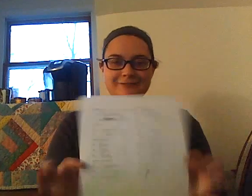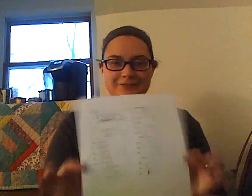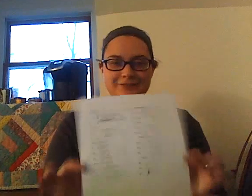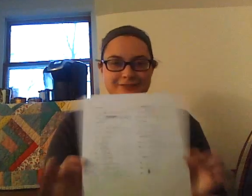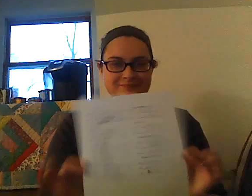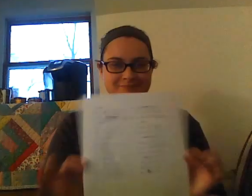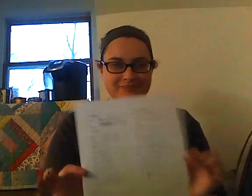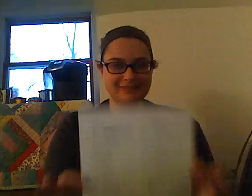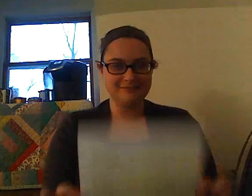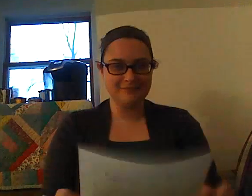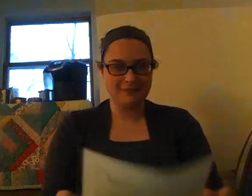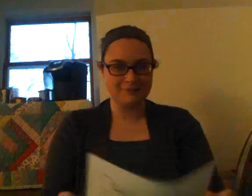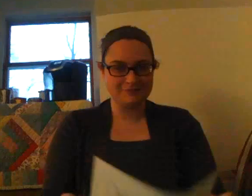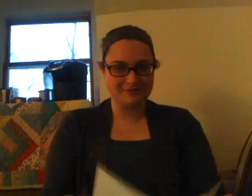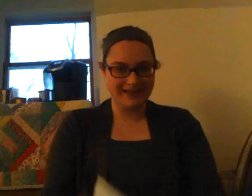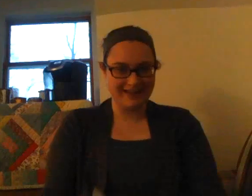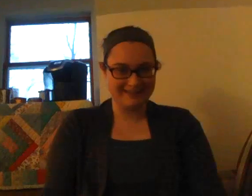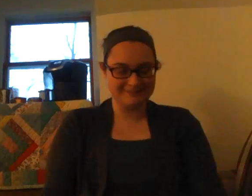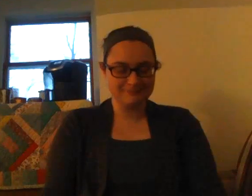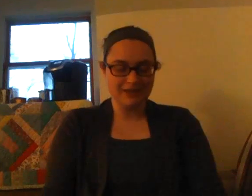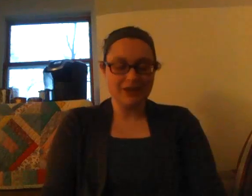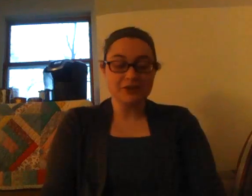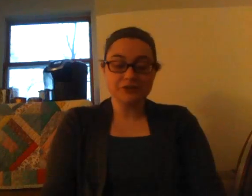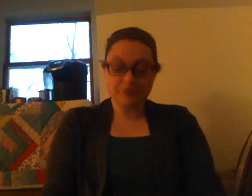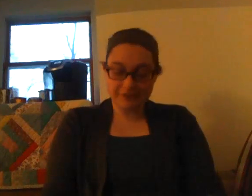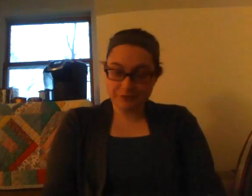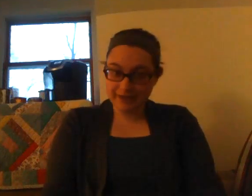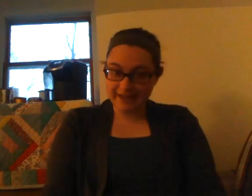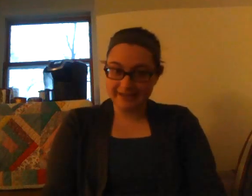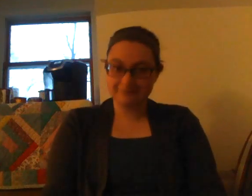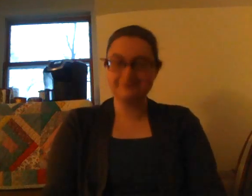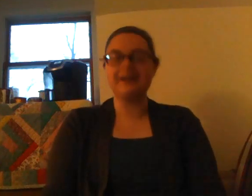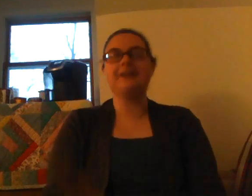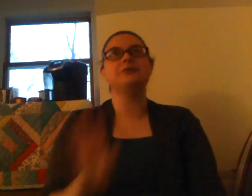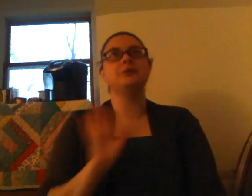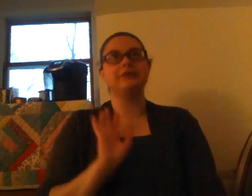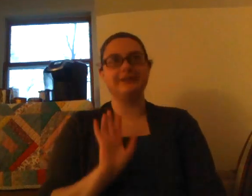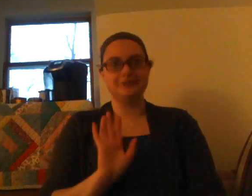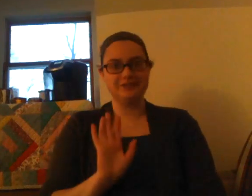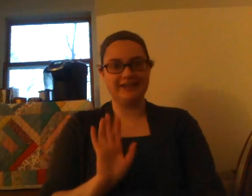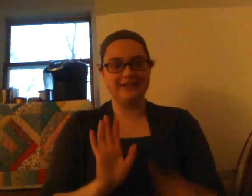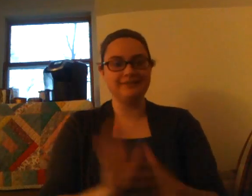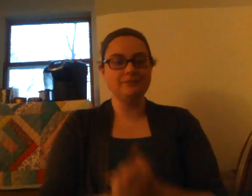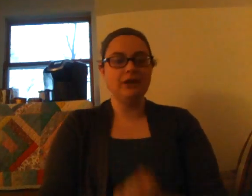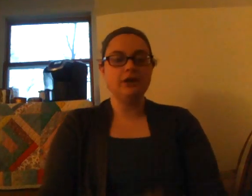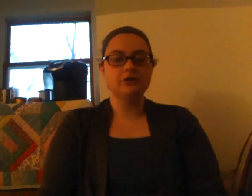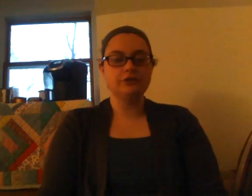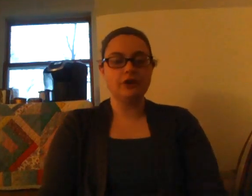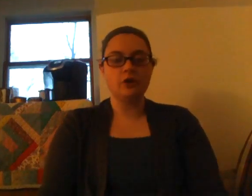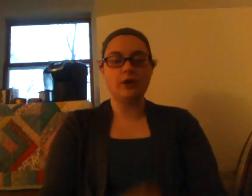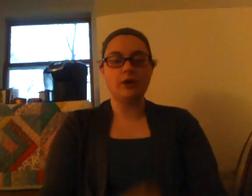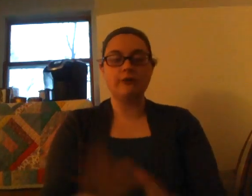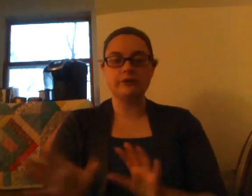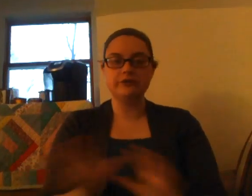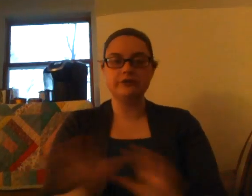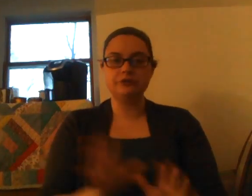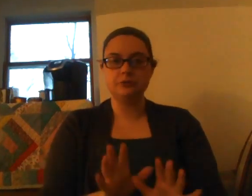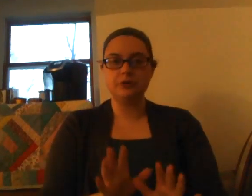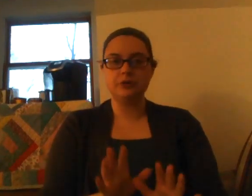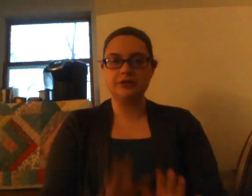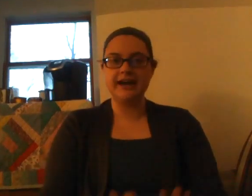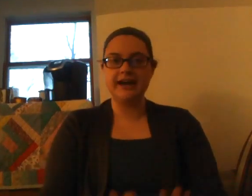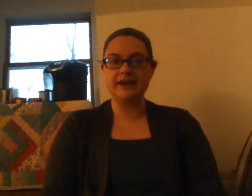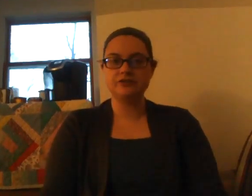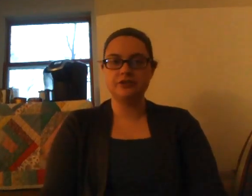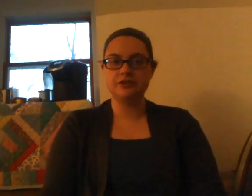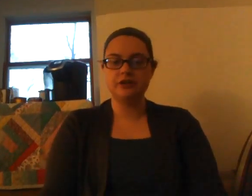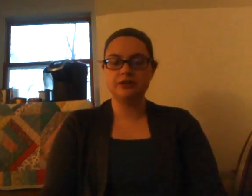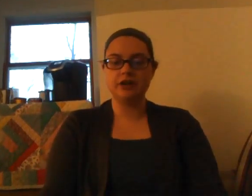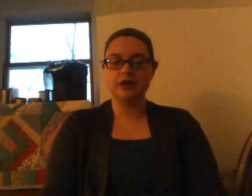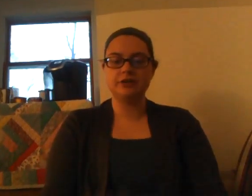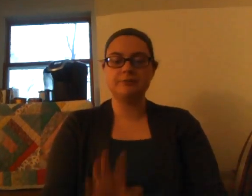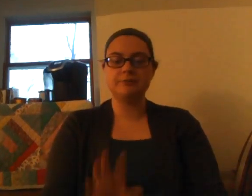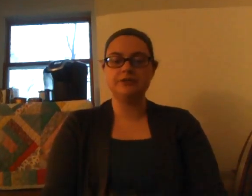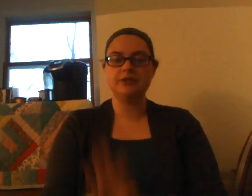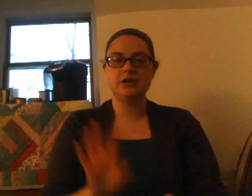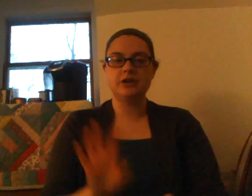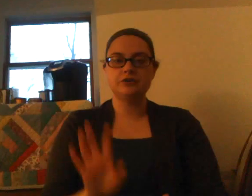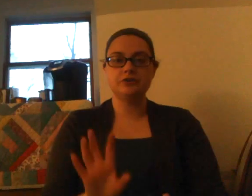your papers behind. So that's okay, I totally understand. So I'm going to attach the document to